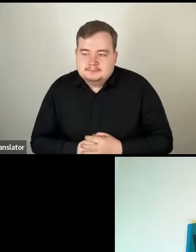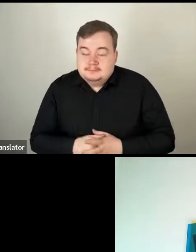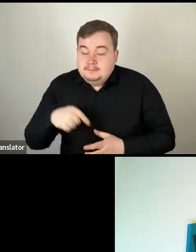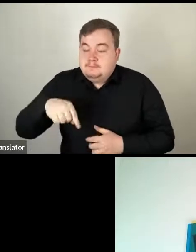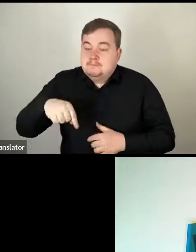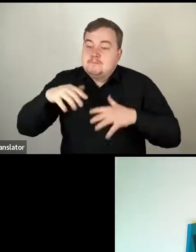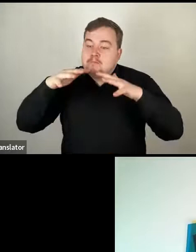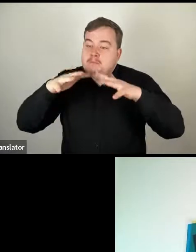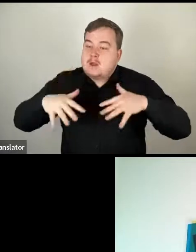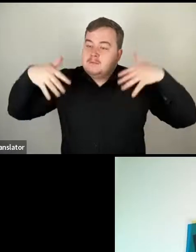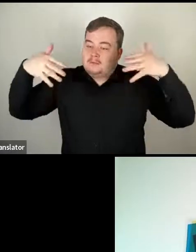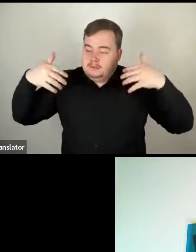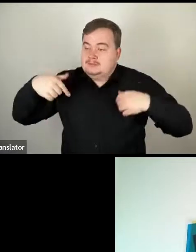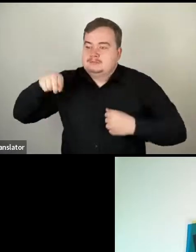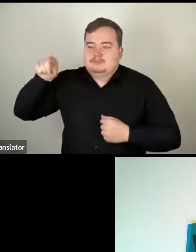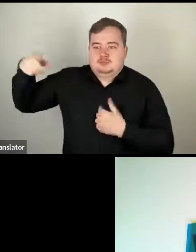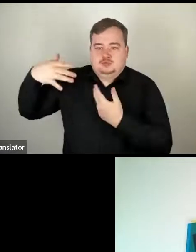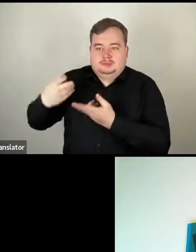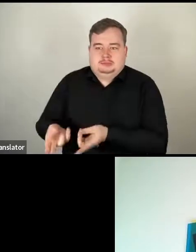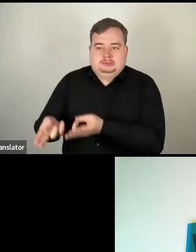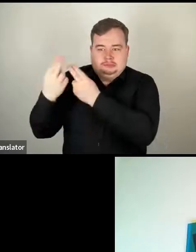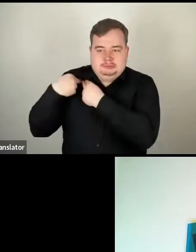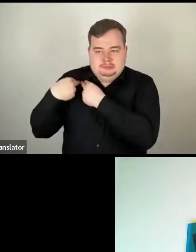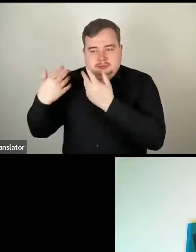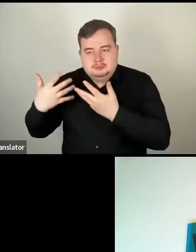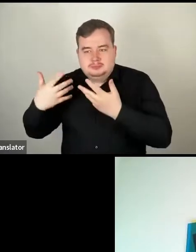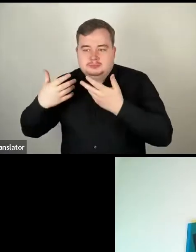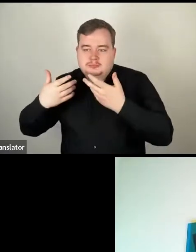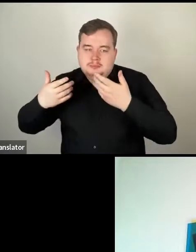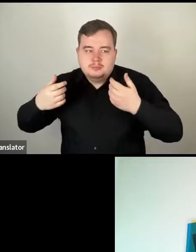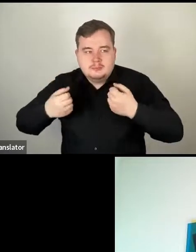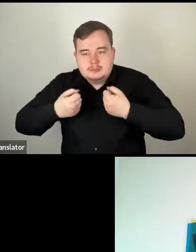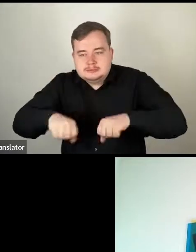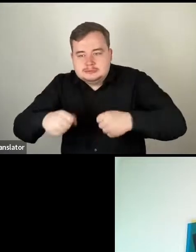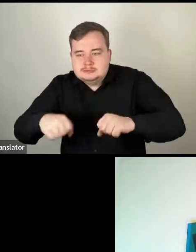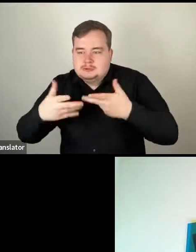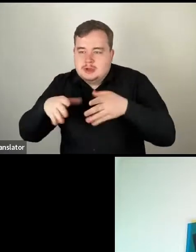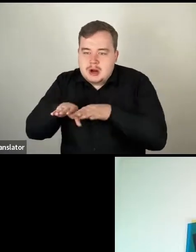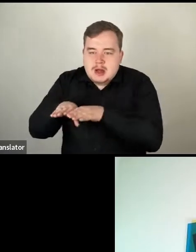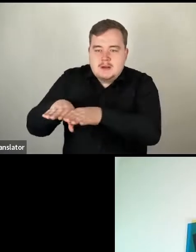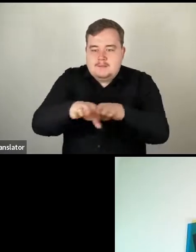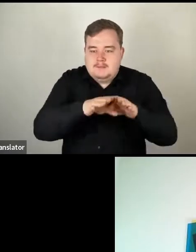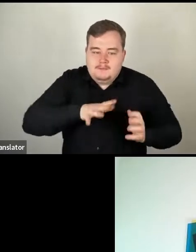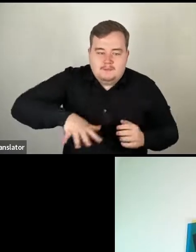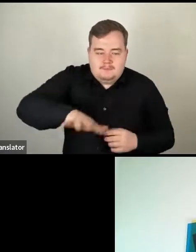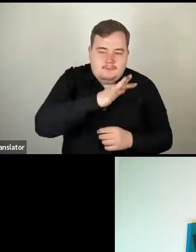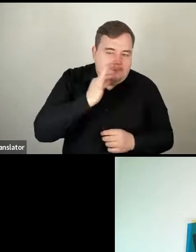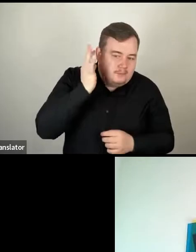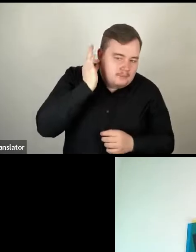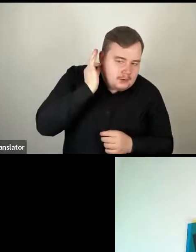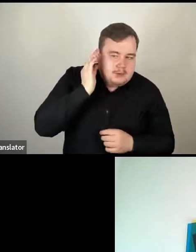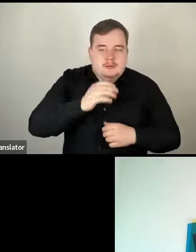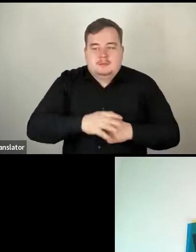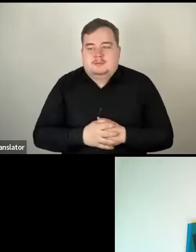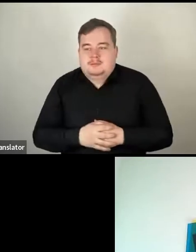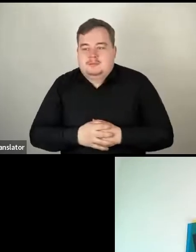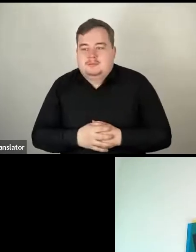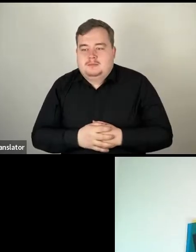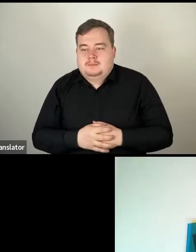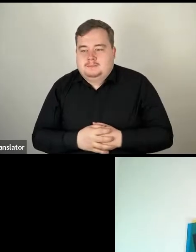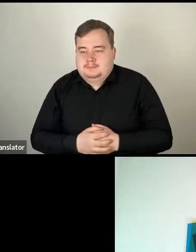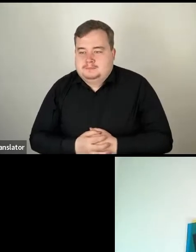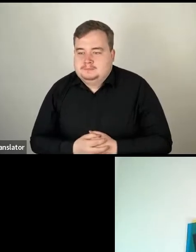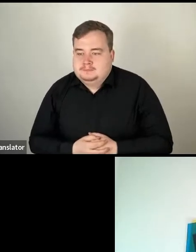gender equality and achieve it in their own institutions. Today, we will in fact focus